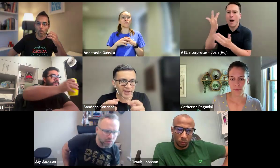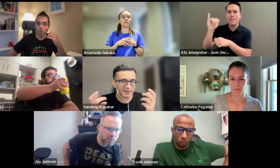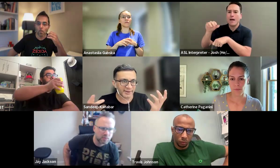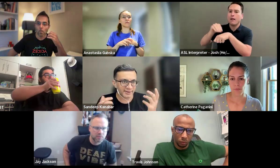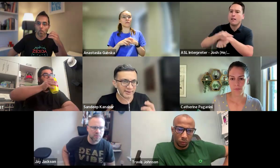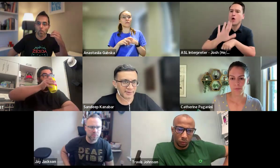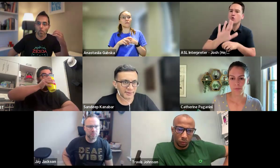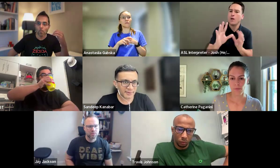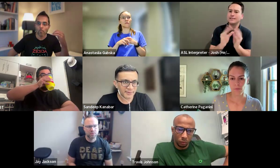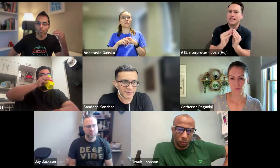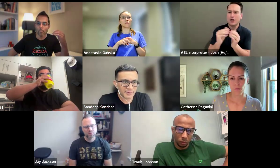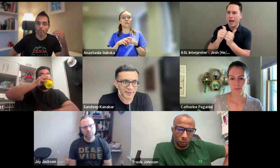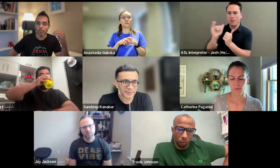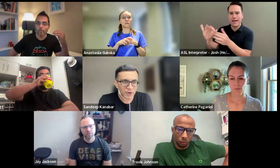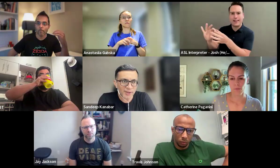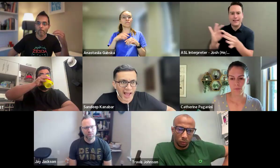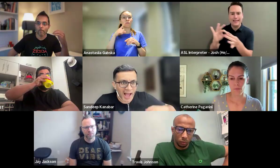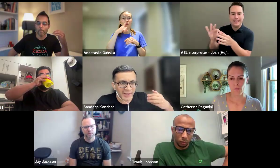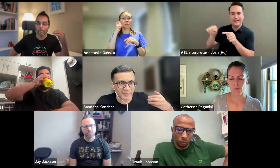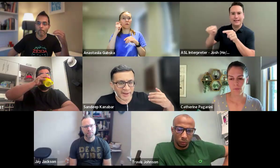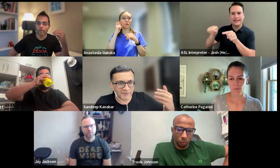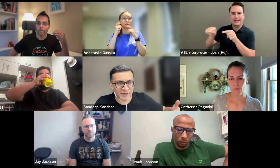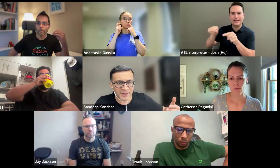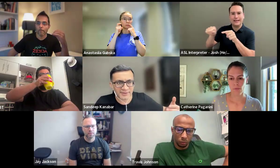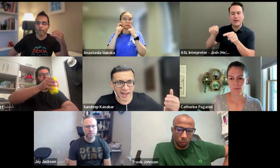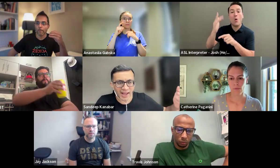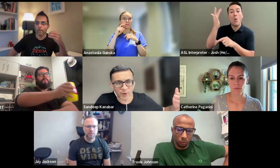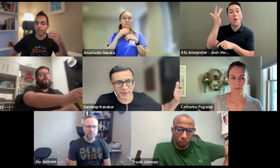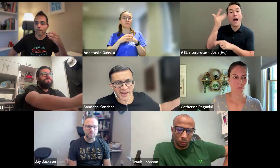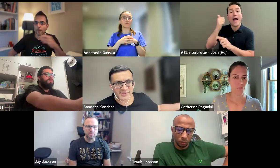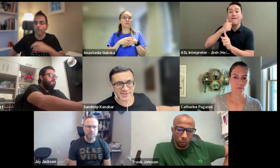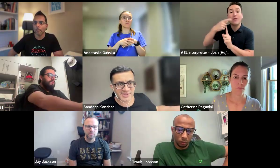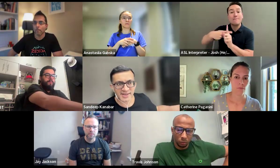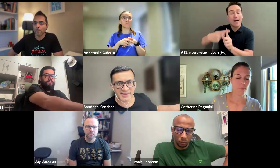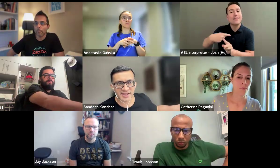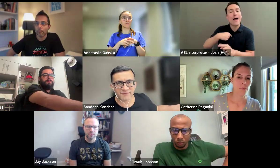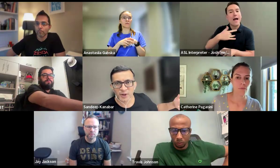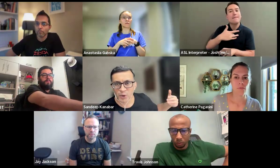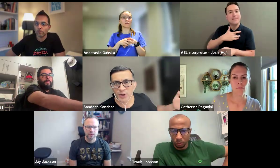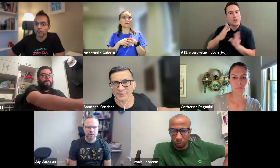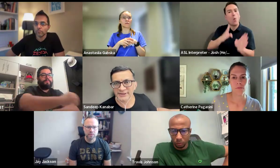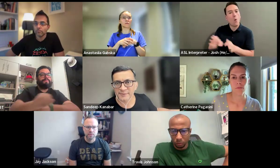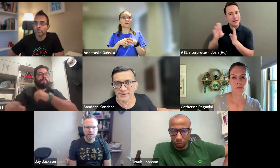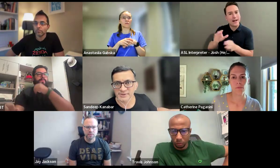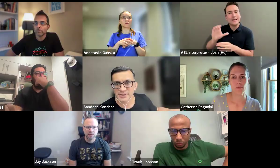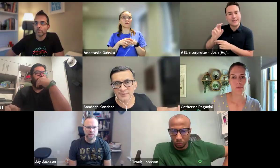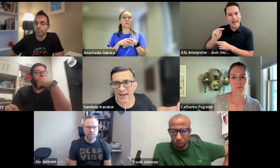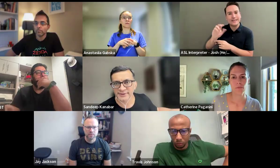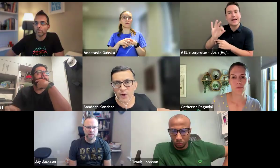are linked? Because every month I am organizing CNCF local meetups in my